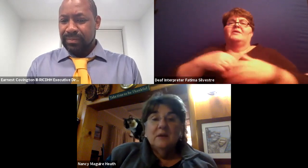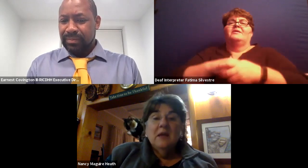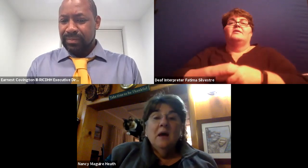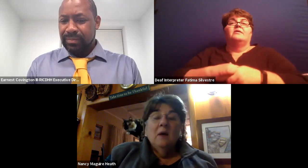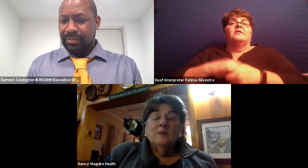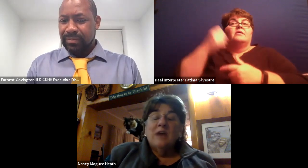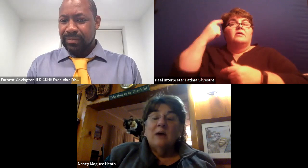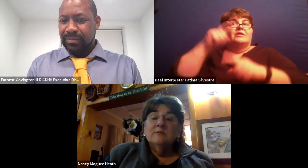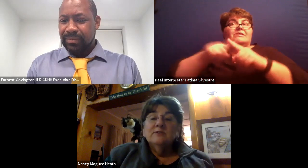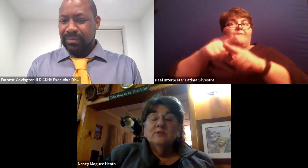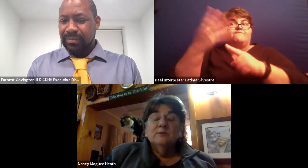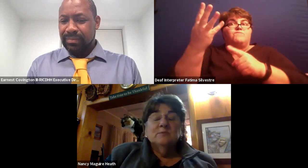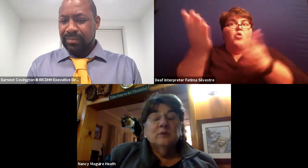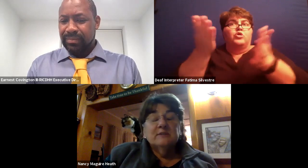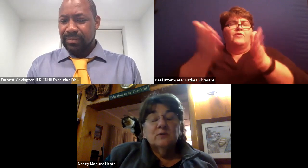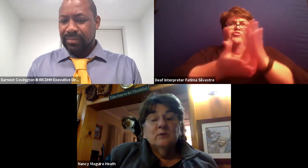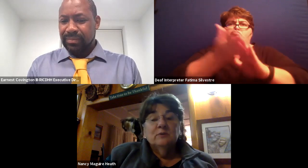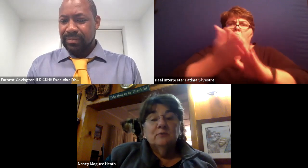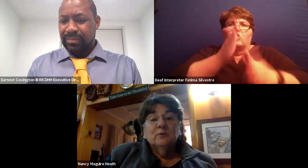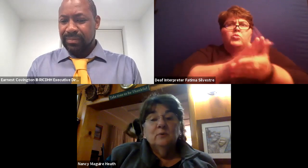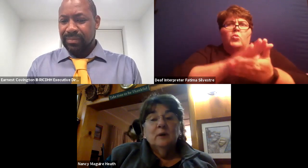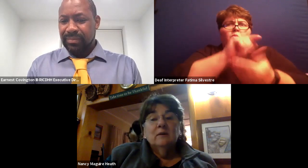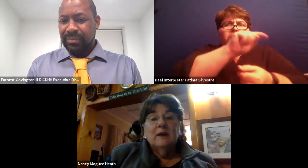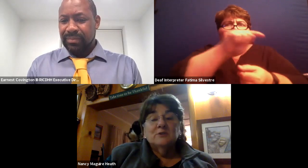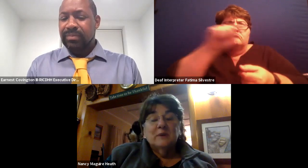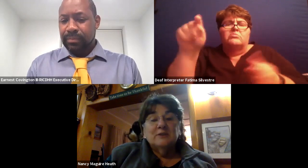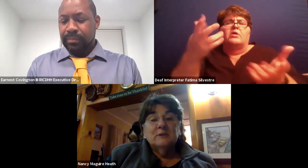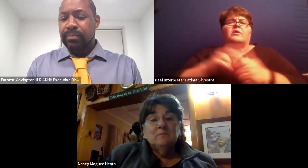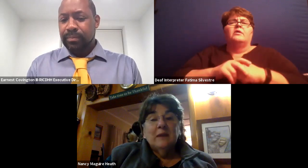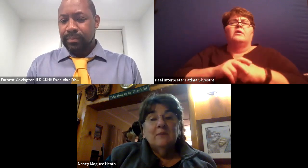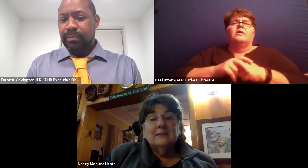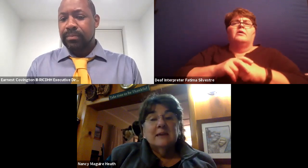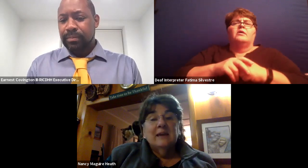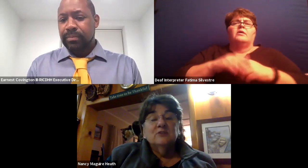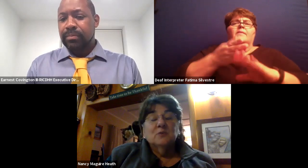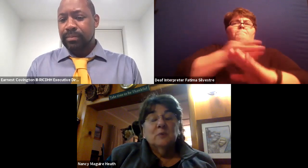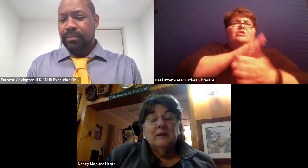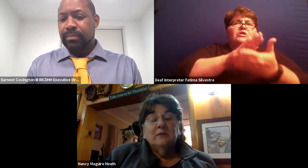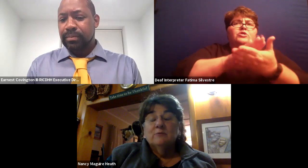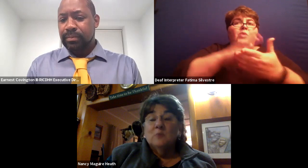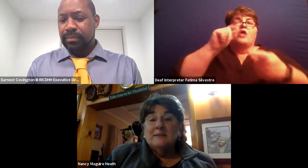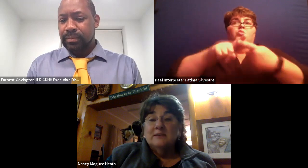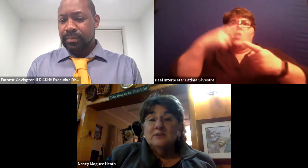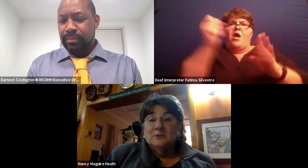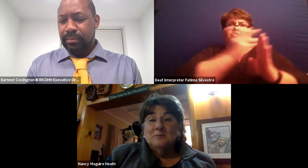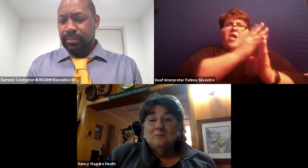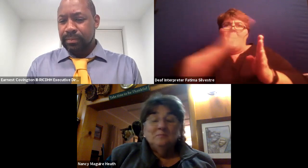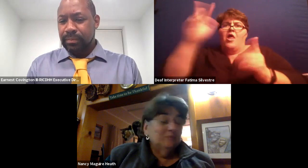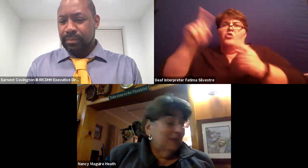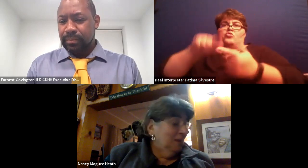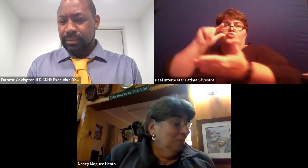itself, which houses students preschool through graduation, and that's age 3 through